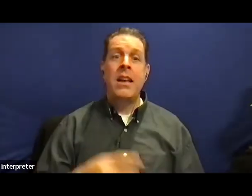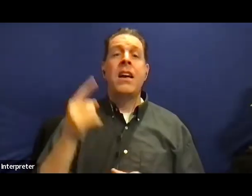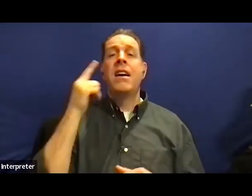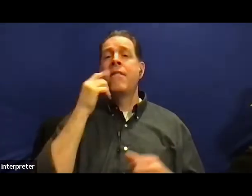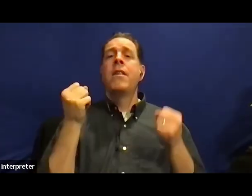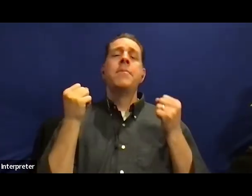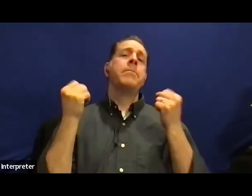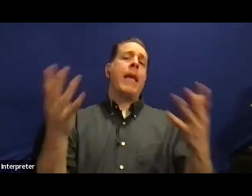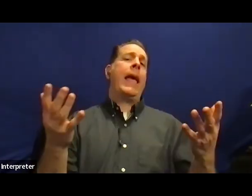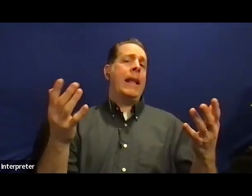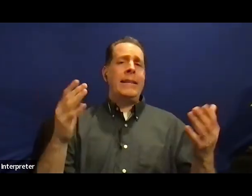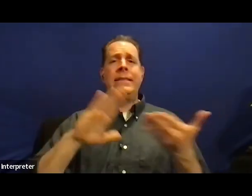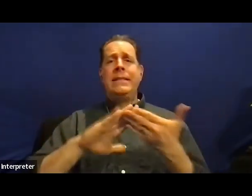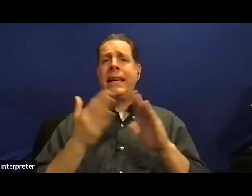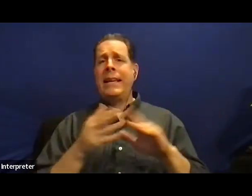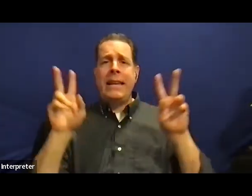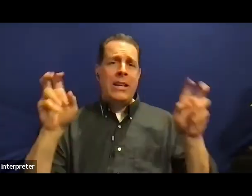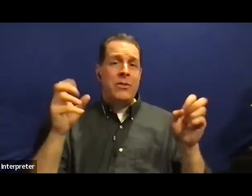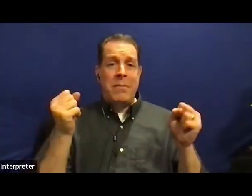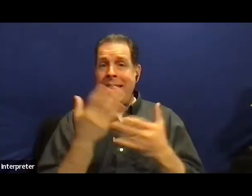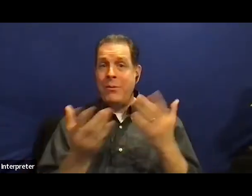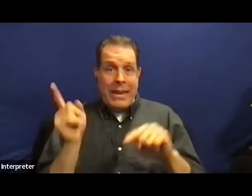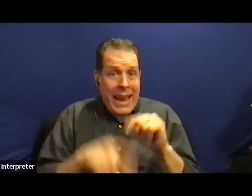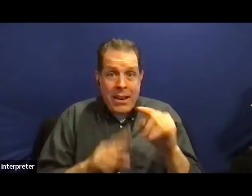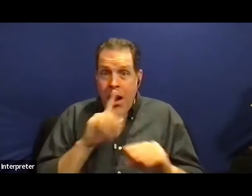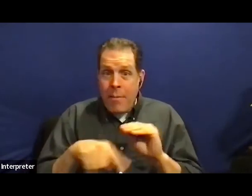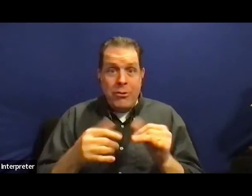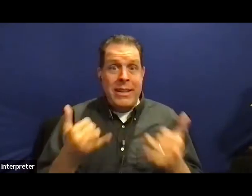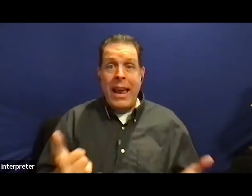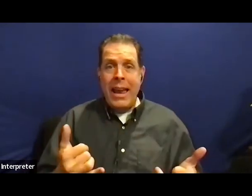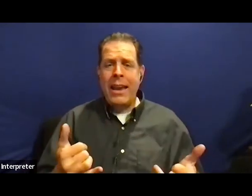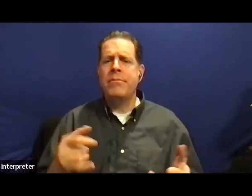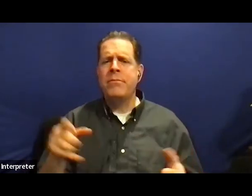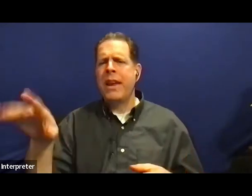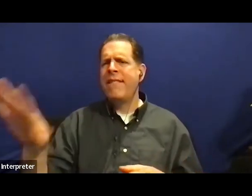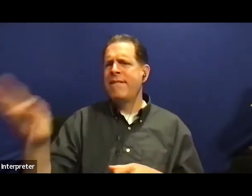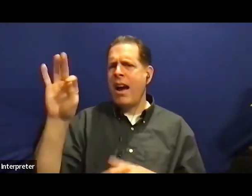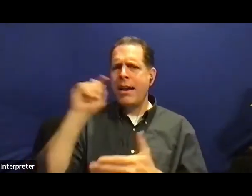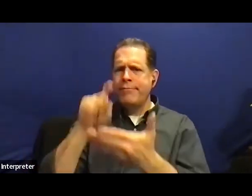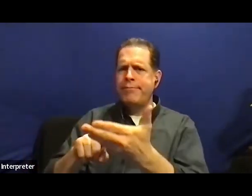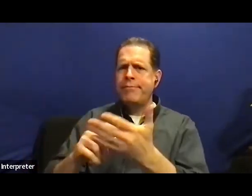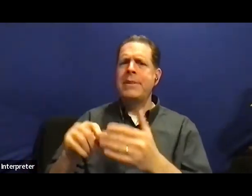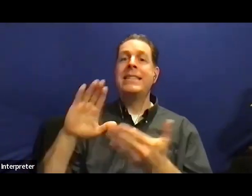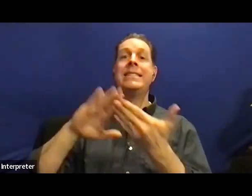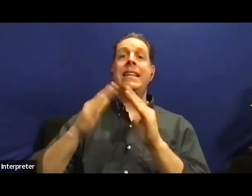city issues and pressing topics that we cannot cover today, you can find the latest at